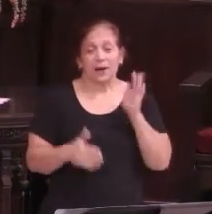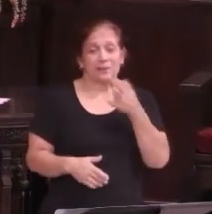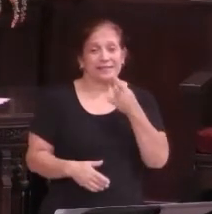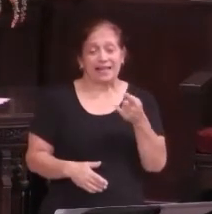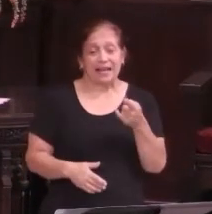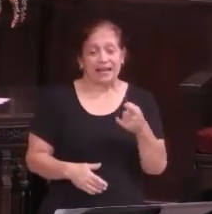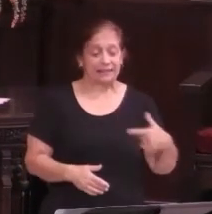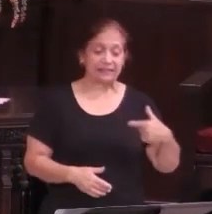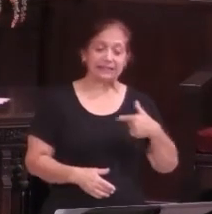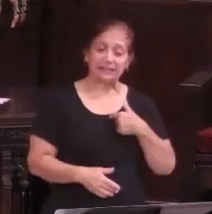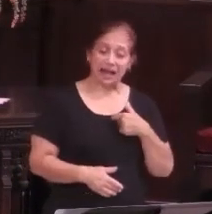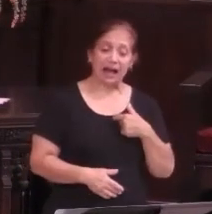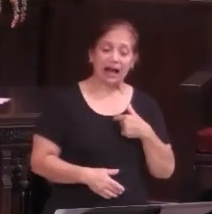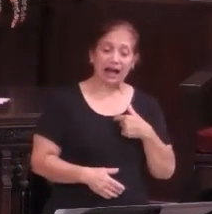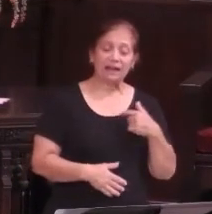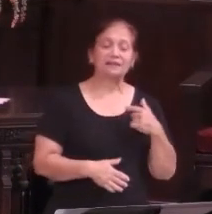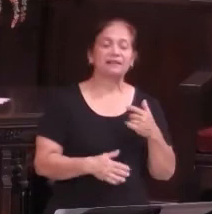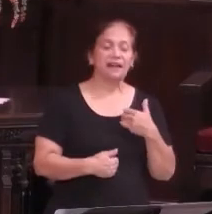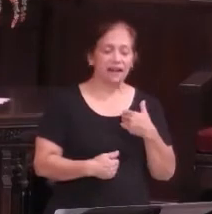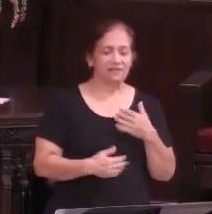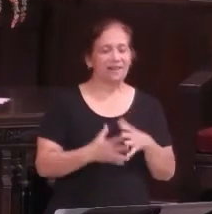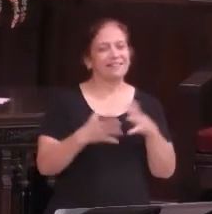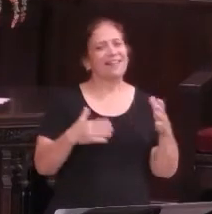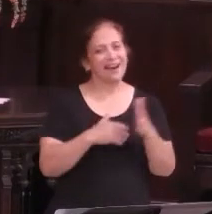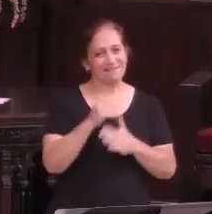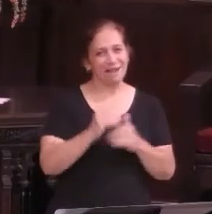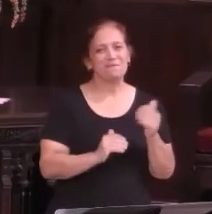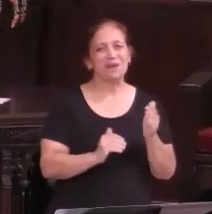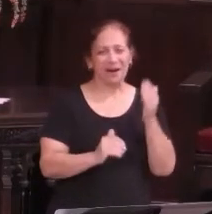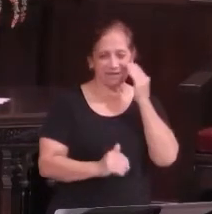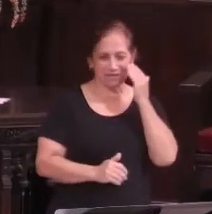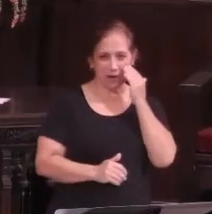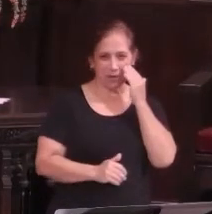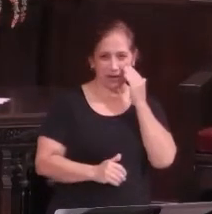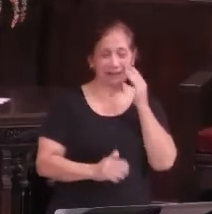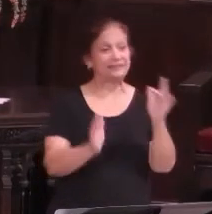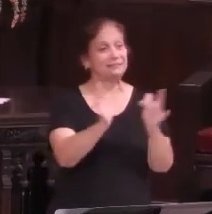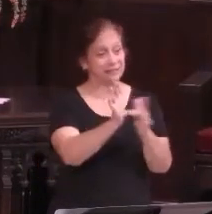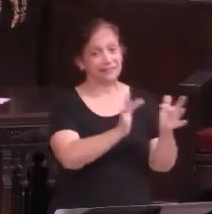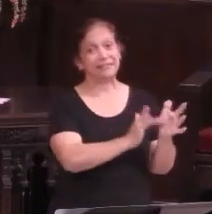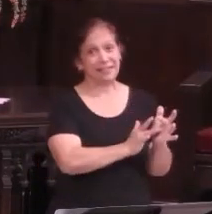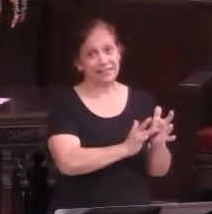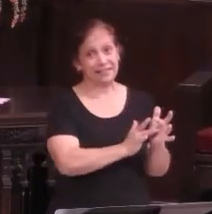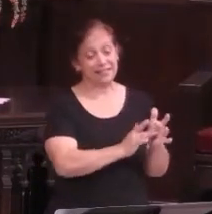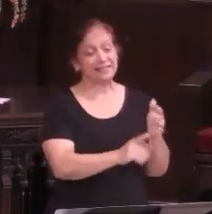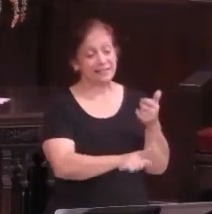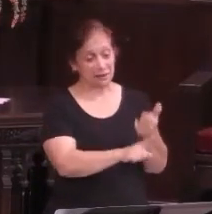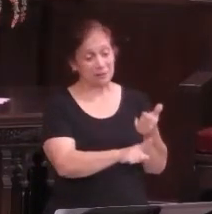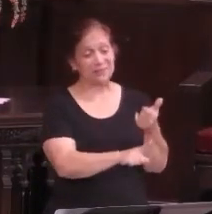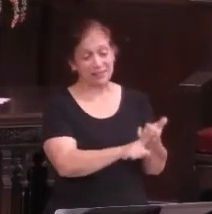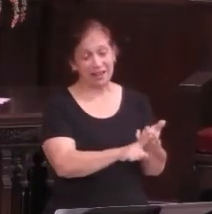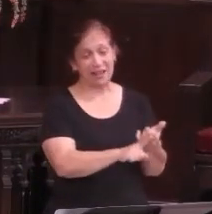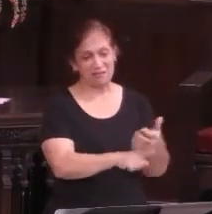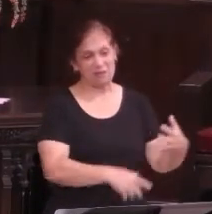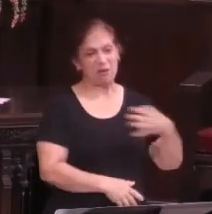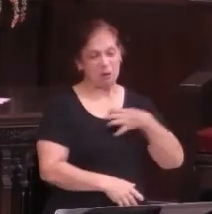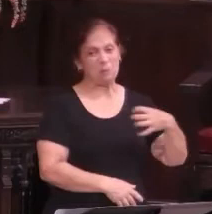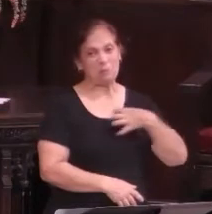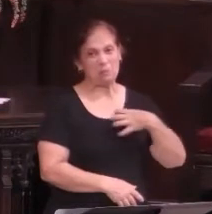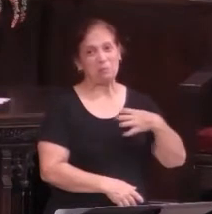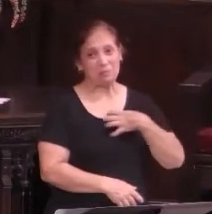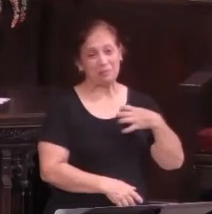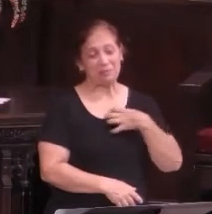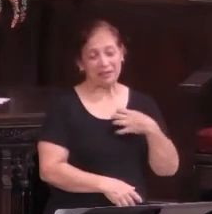this is I take great comfort in knowing that even Jesus was subject to intense